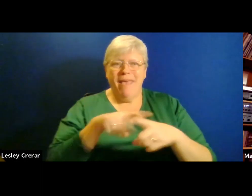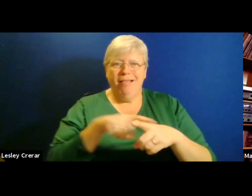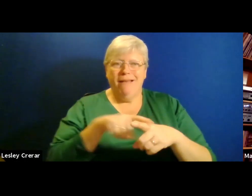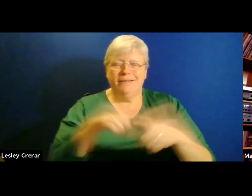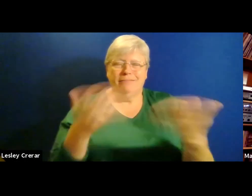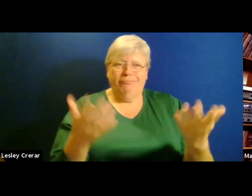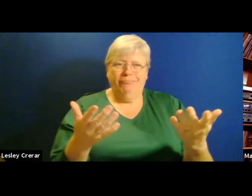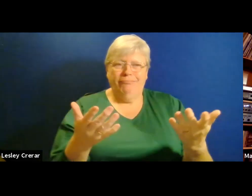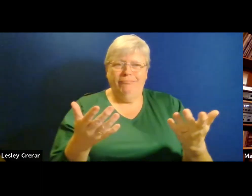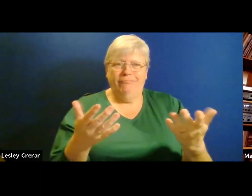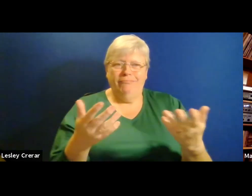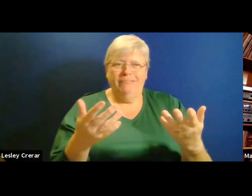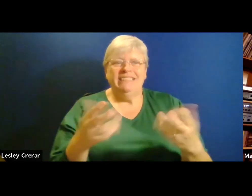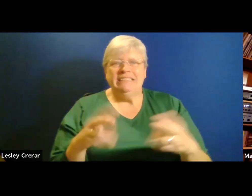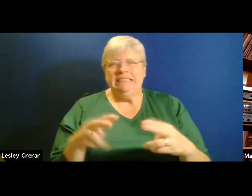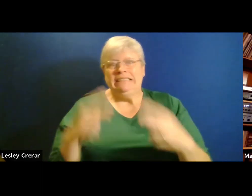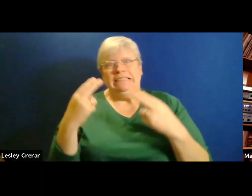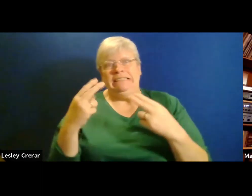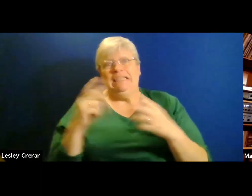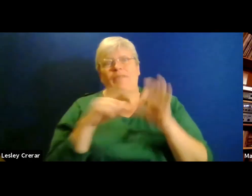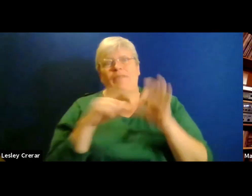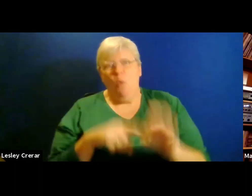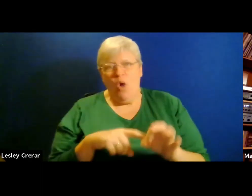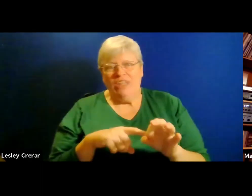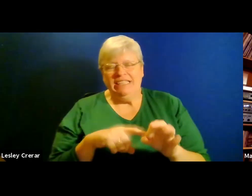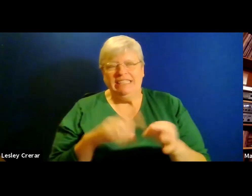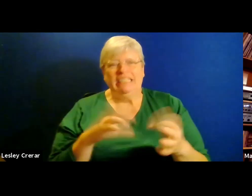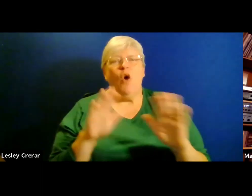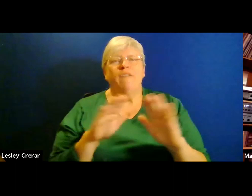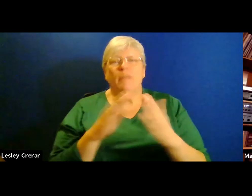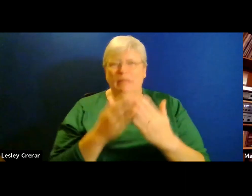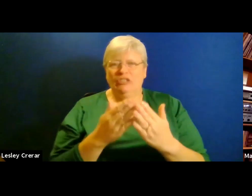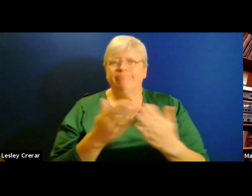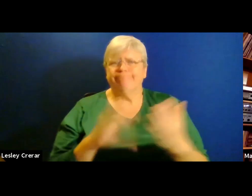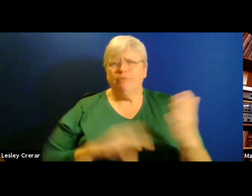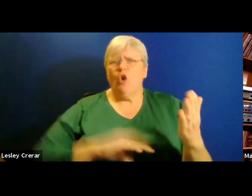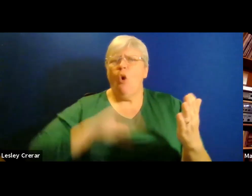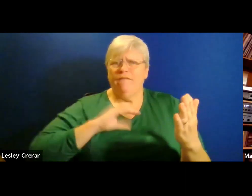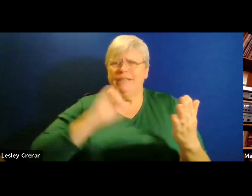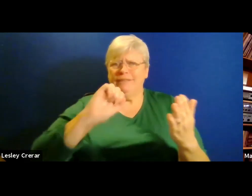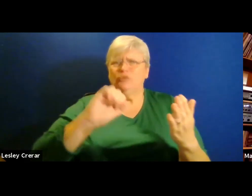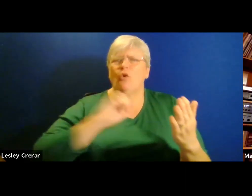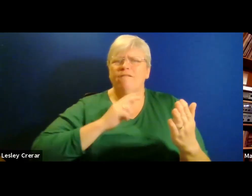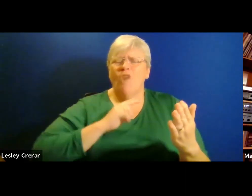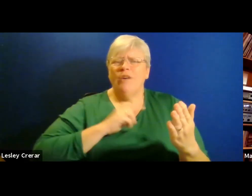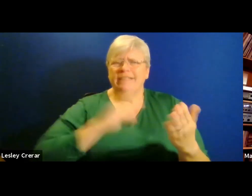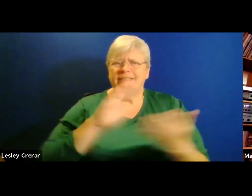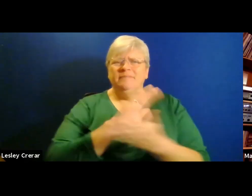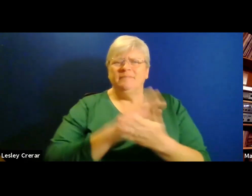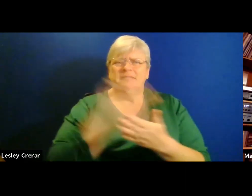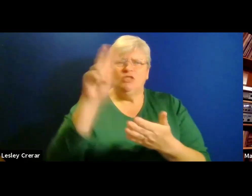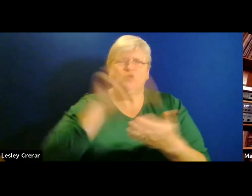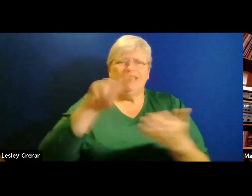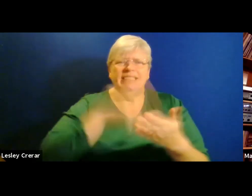Always the attention to the quality of the production and so confident in its own voice. So always a pleasure. I'm going to read, first of all, I've got